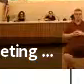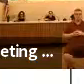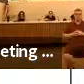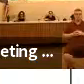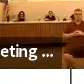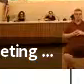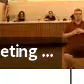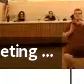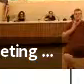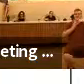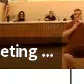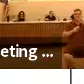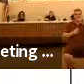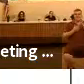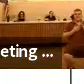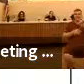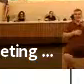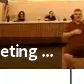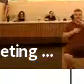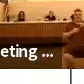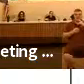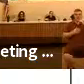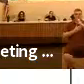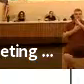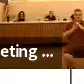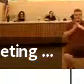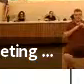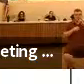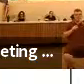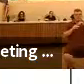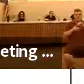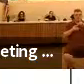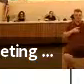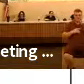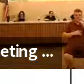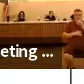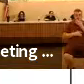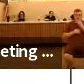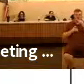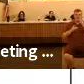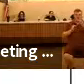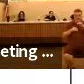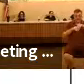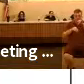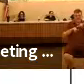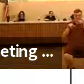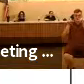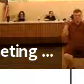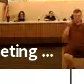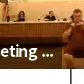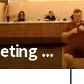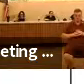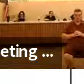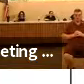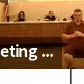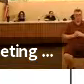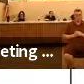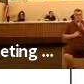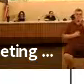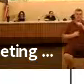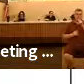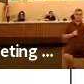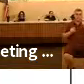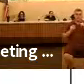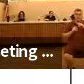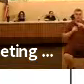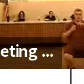that even correct conditions meet some warrants for traffic light in this location. Other items